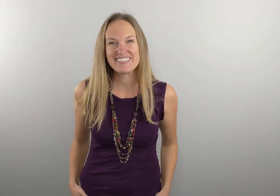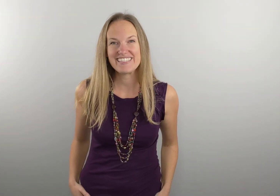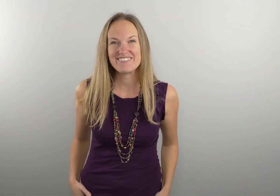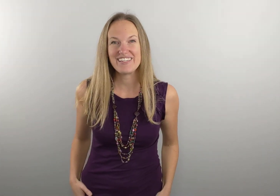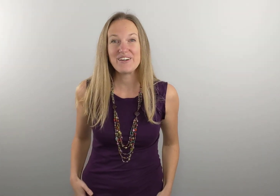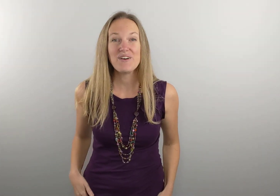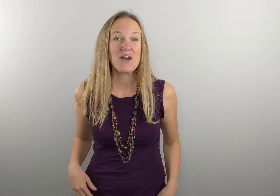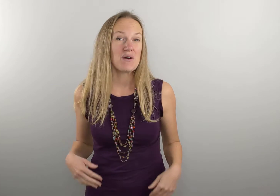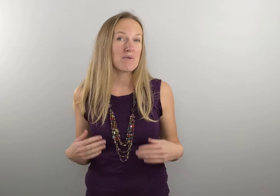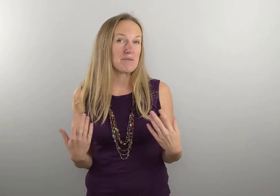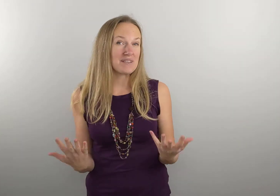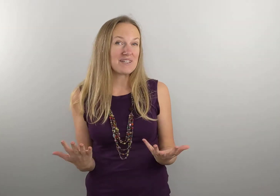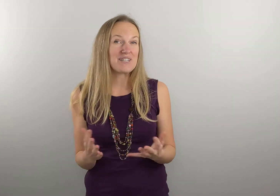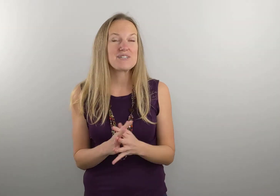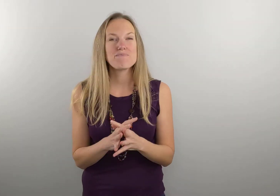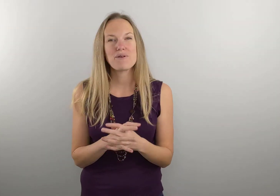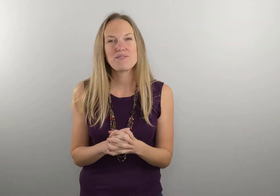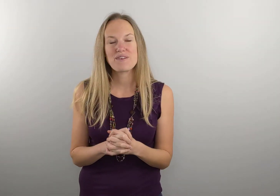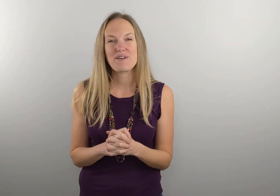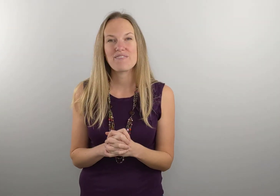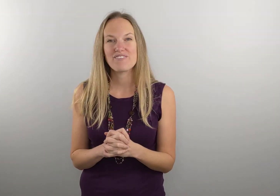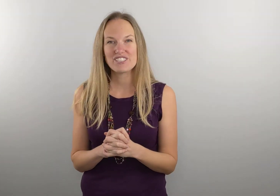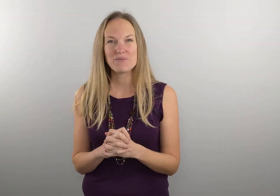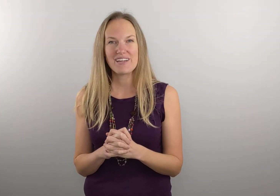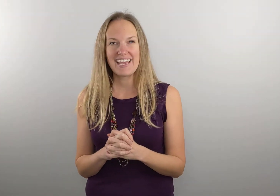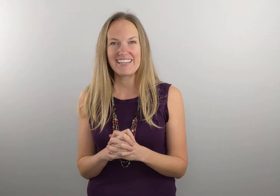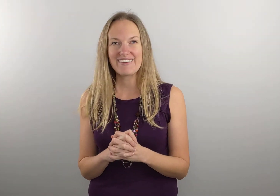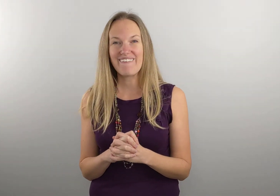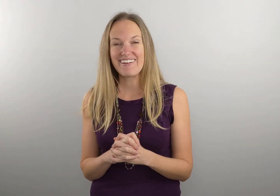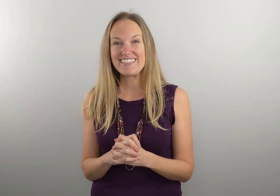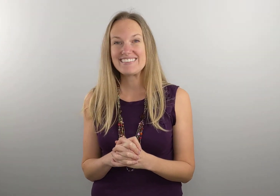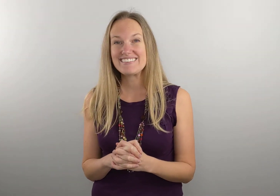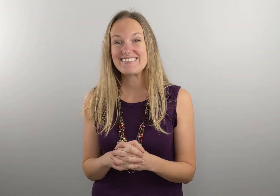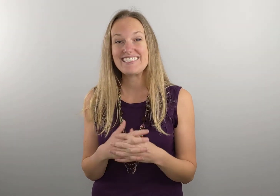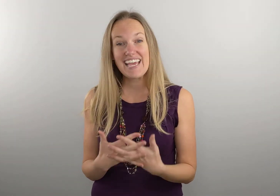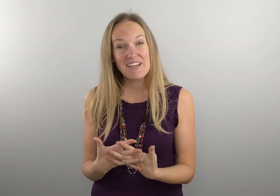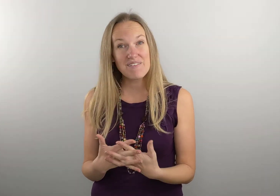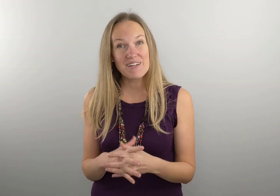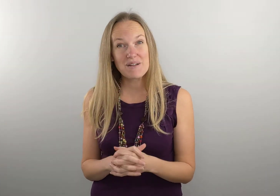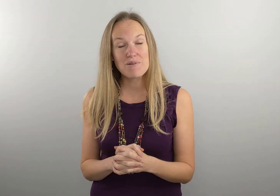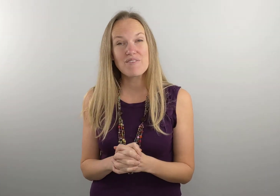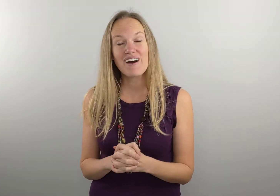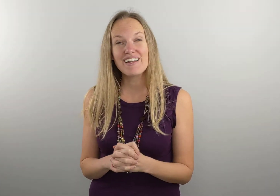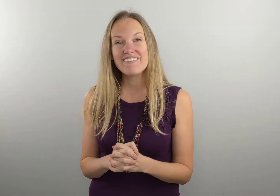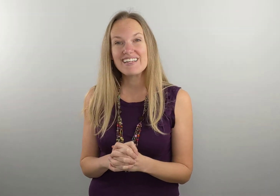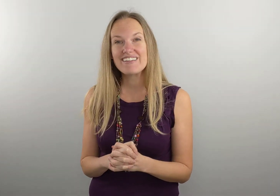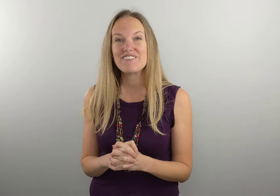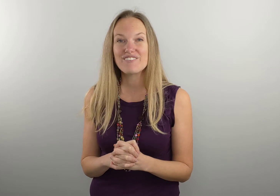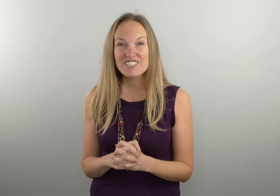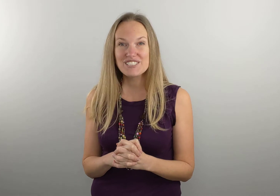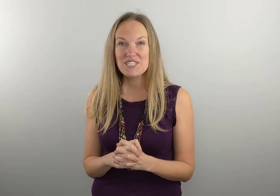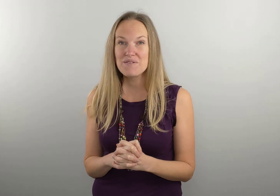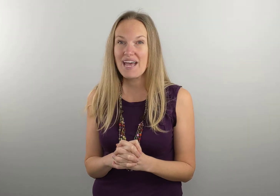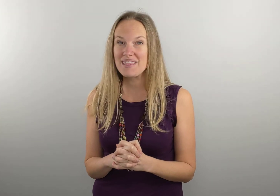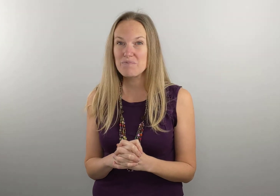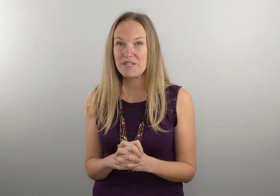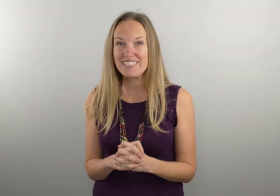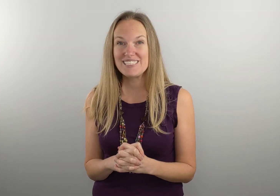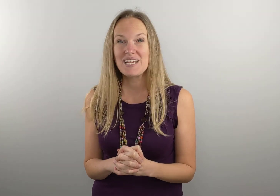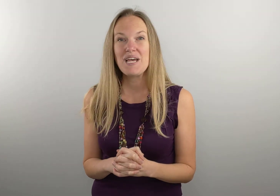yesterday's video where we learned both the verse 1 and the chorus. So today we're going to move on and we're going to learn verse 2 and the bridge.